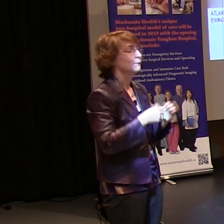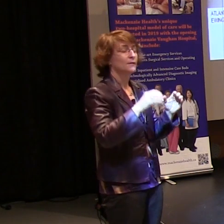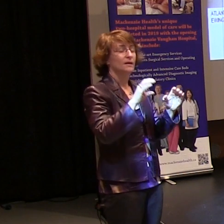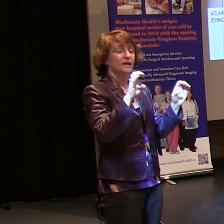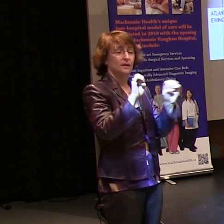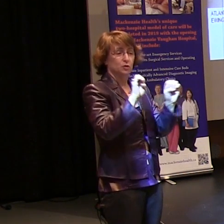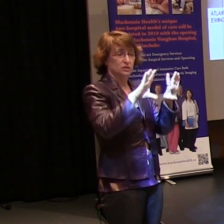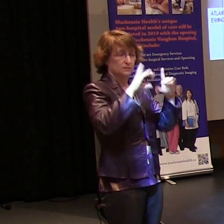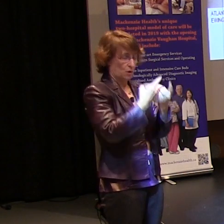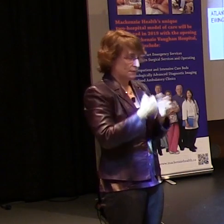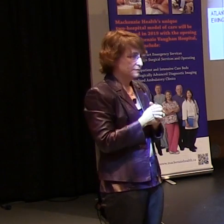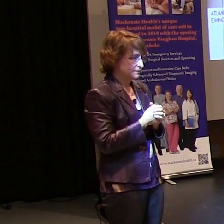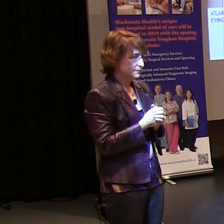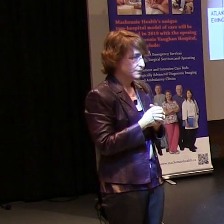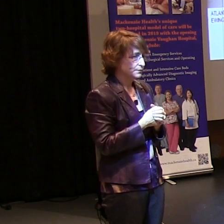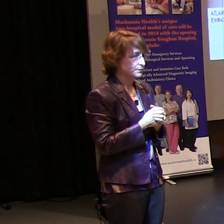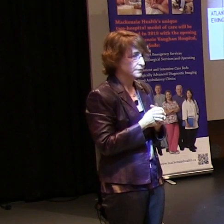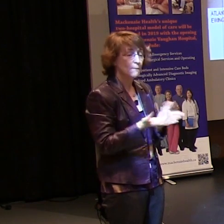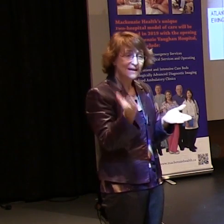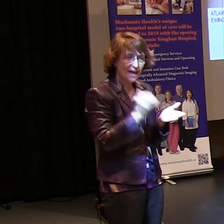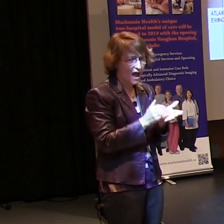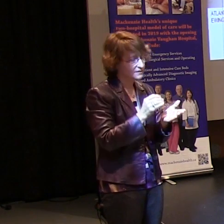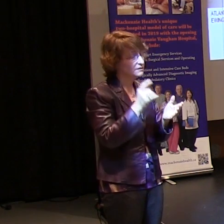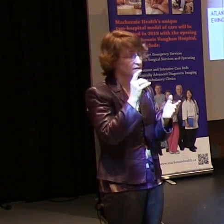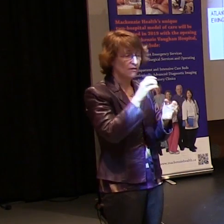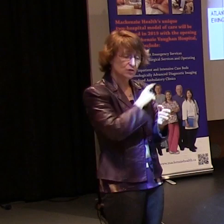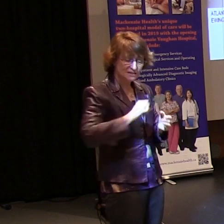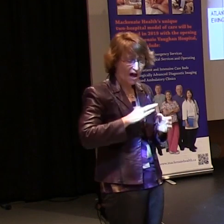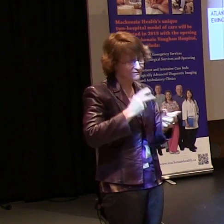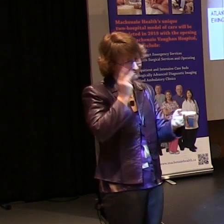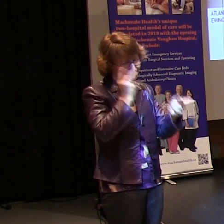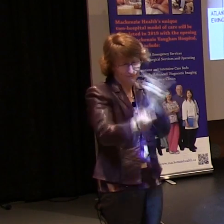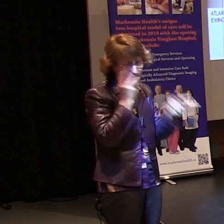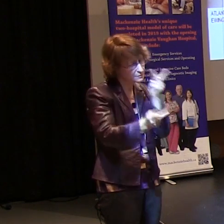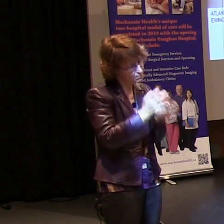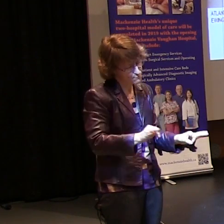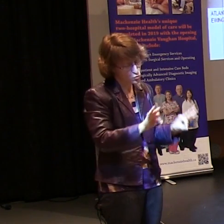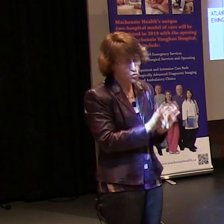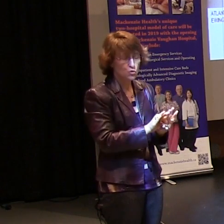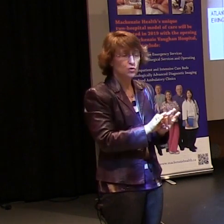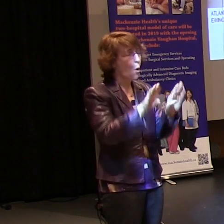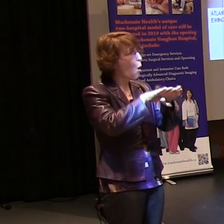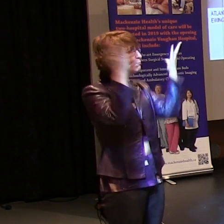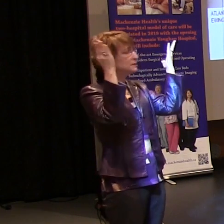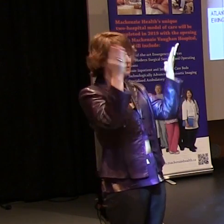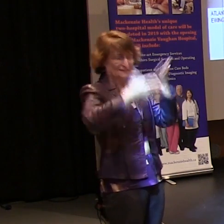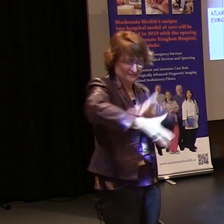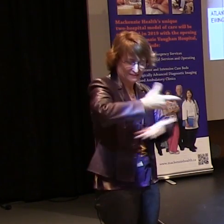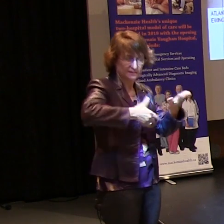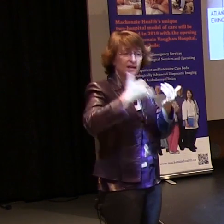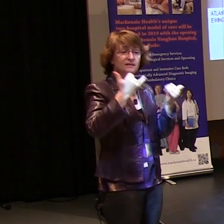Emergency department. Again, the visibility for the staff, the opening, the interaction. We are talking today